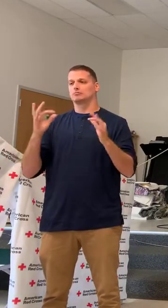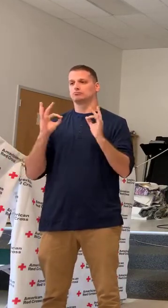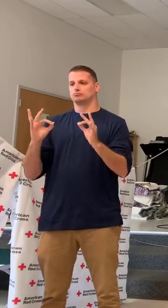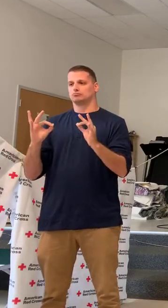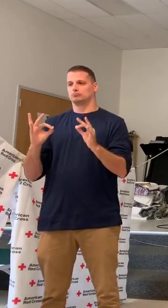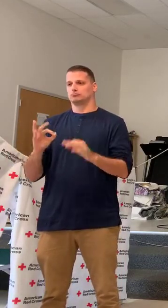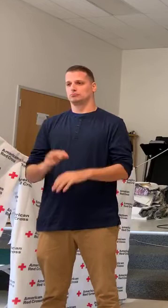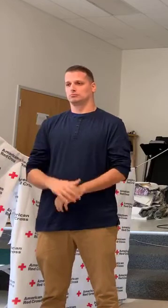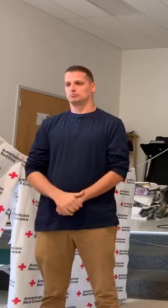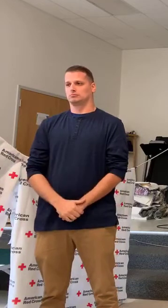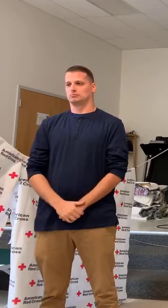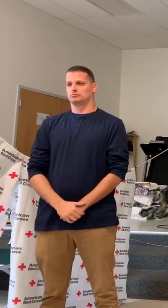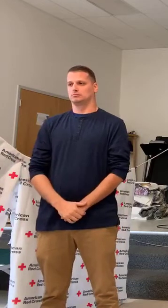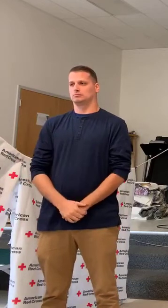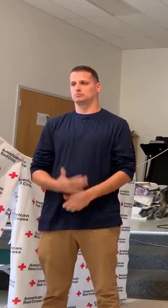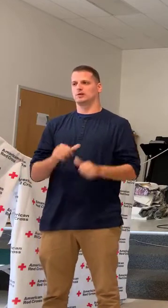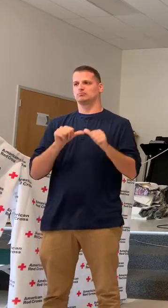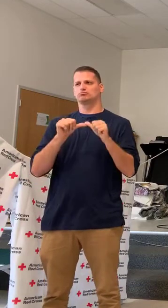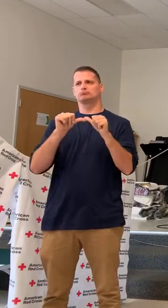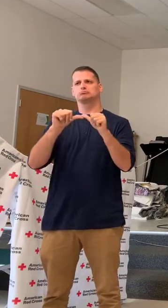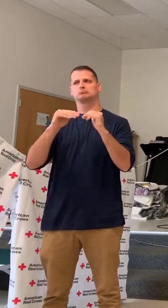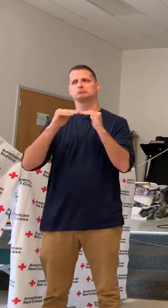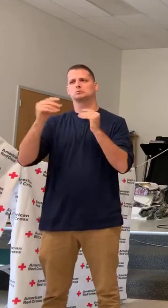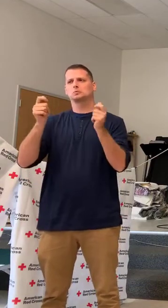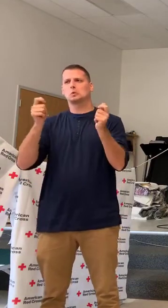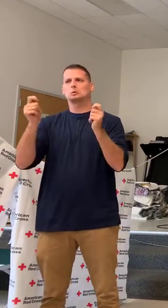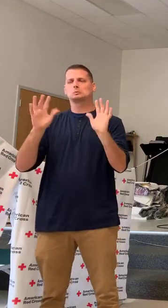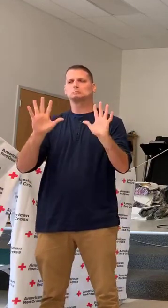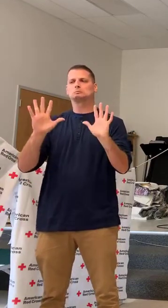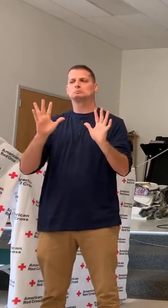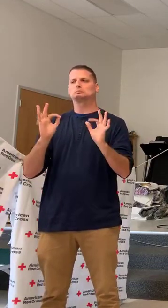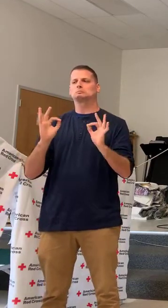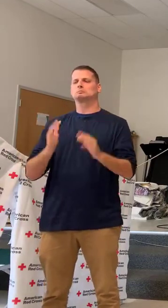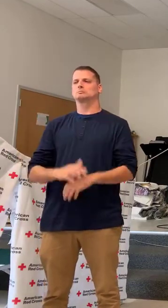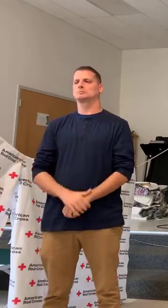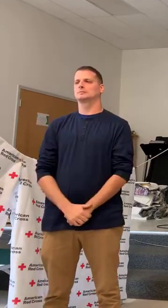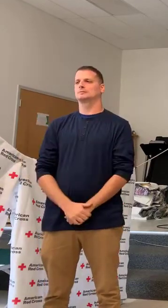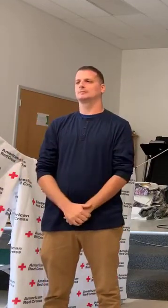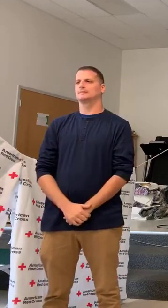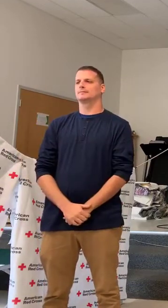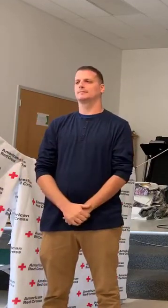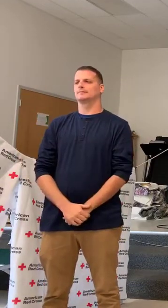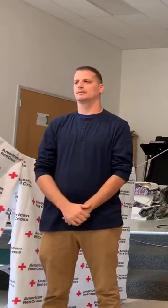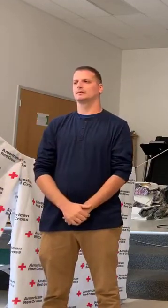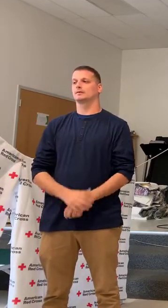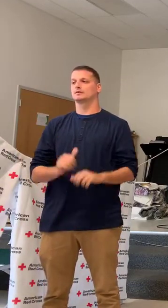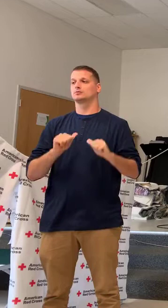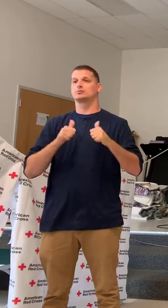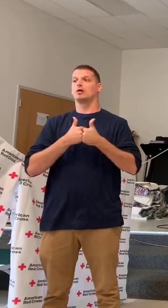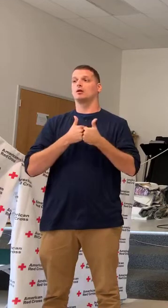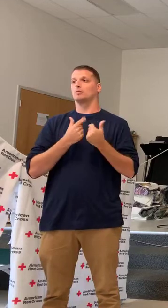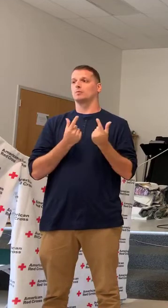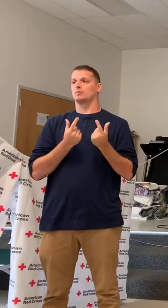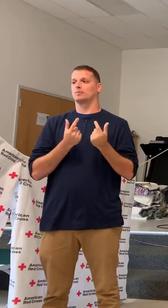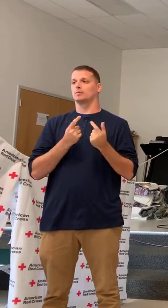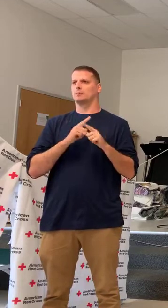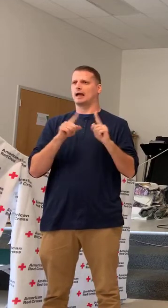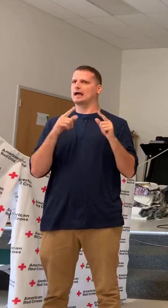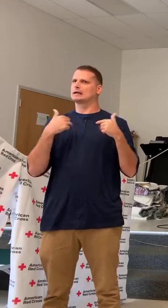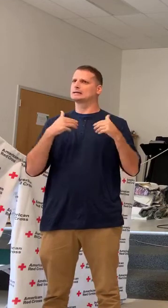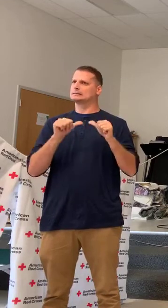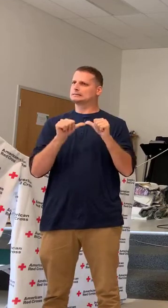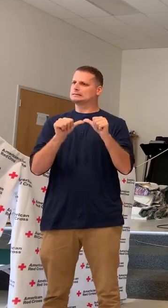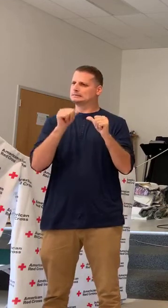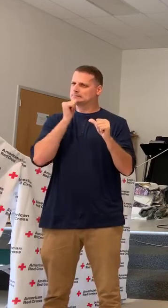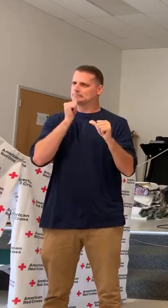stroke yesterday. We didn't get the winds that were predicted. That's twofold. It didn't test us, but it also allowed us to continue to try and get around this